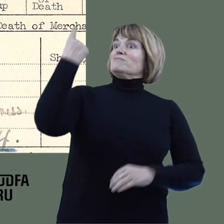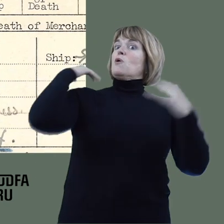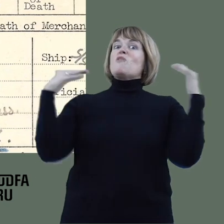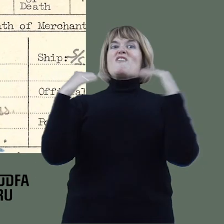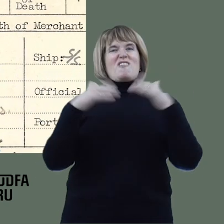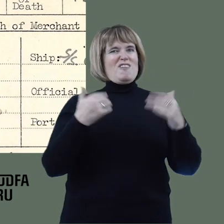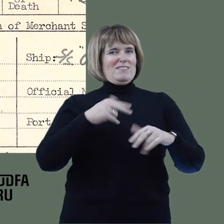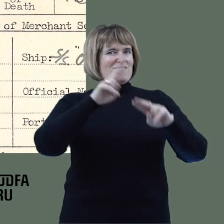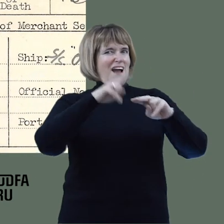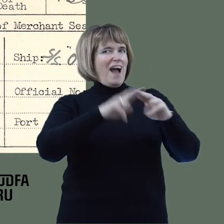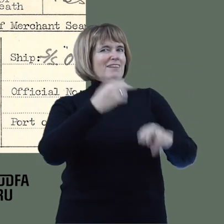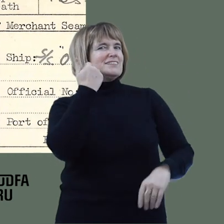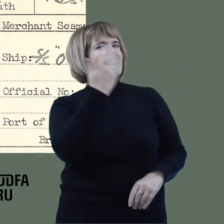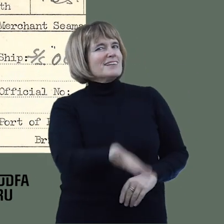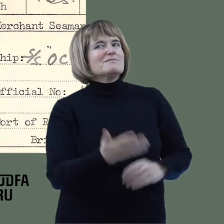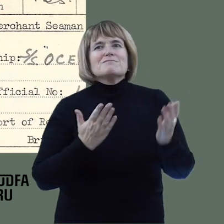My father